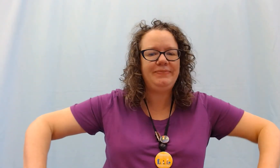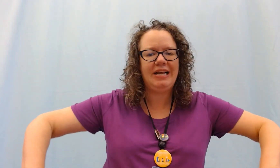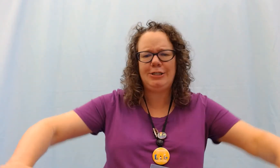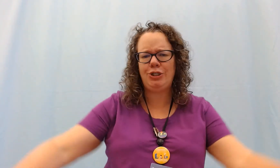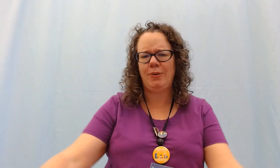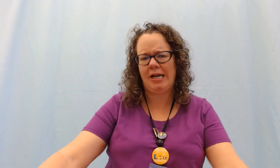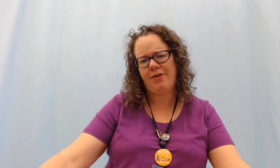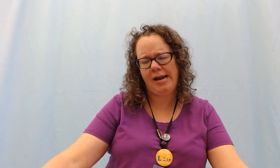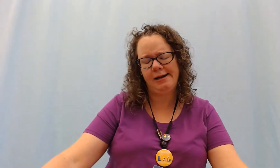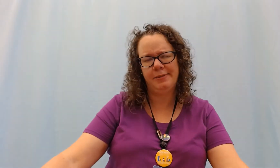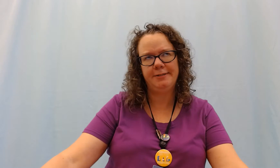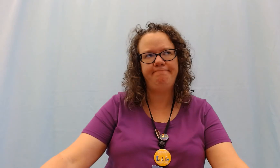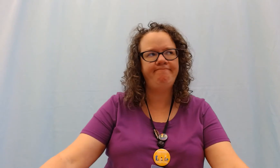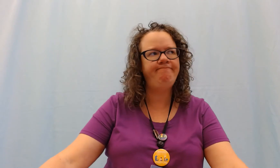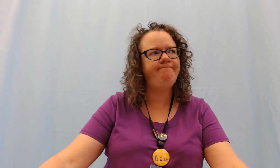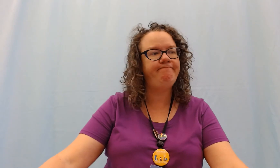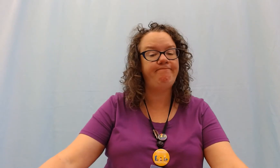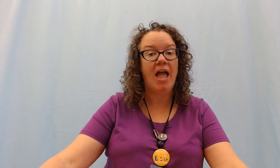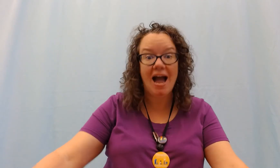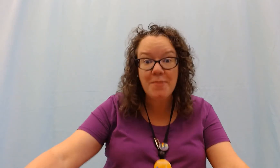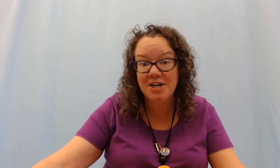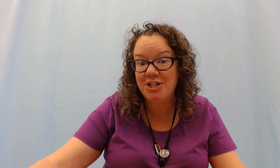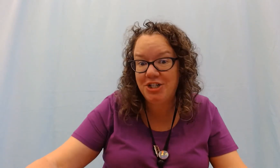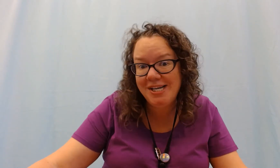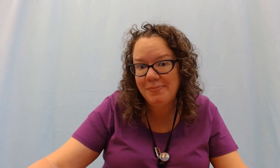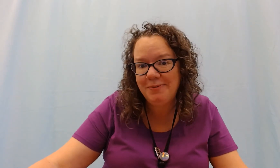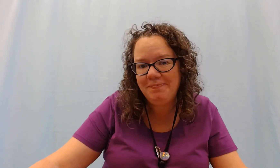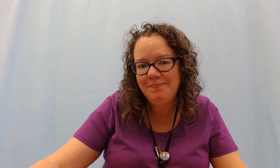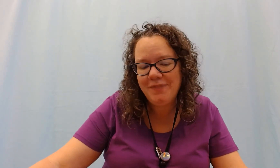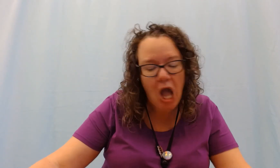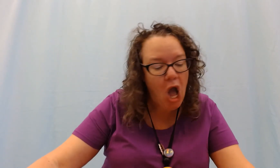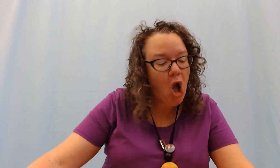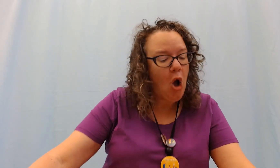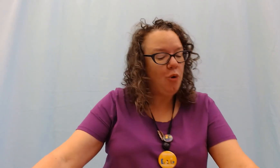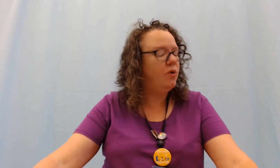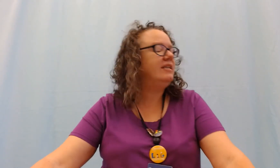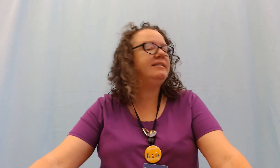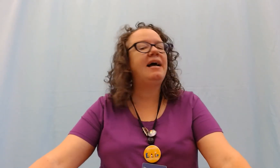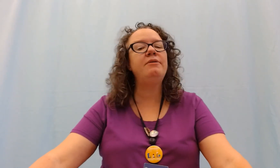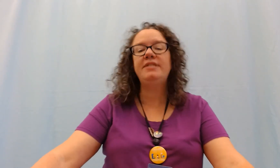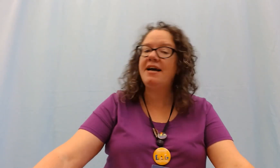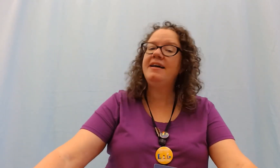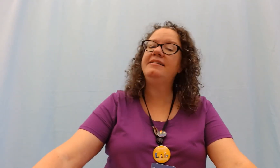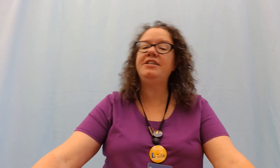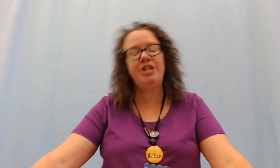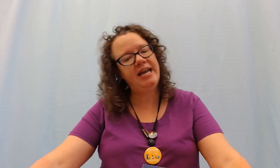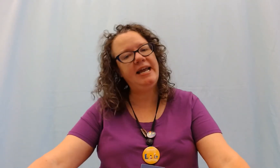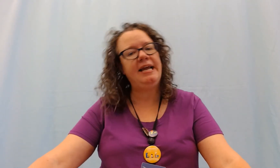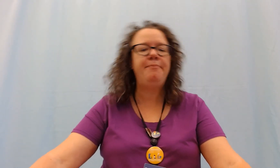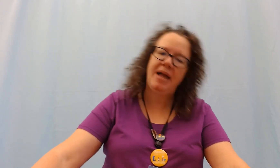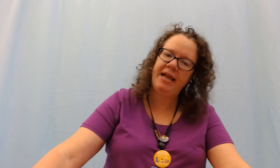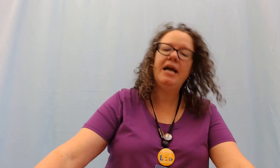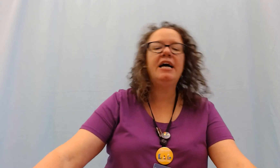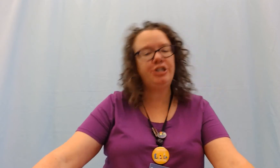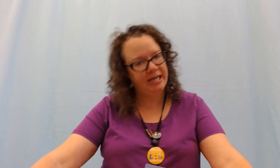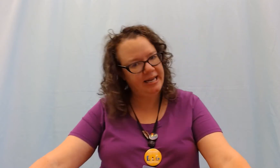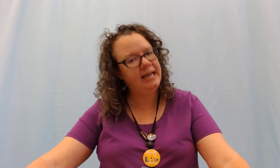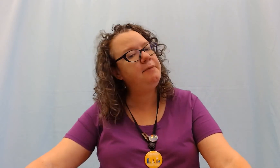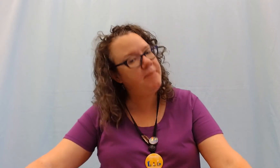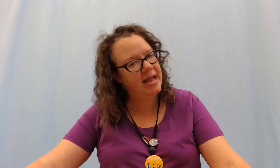Let's do another animal. How about a sheep? What sound does a sheep make? A sheep make,